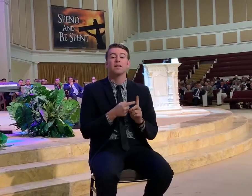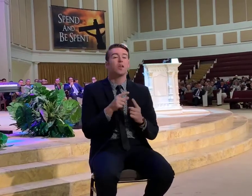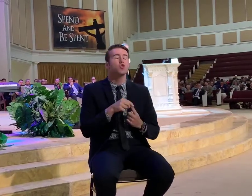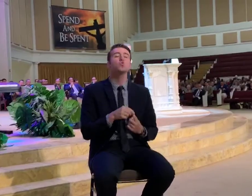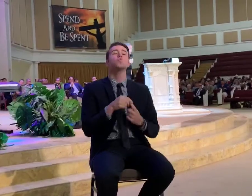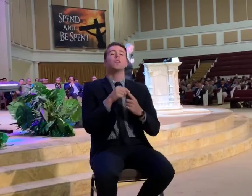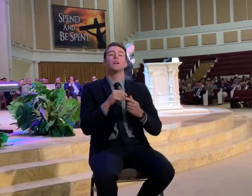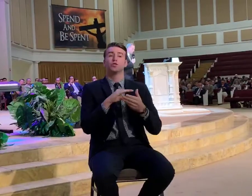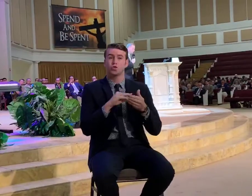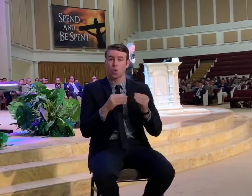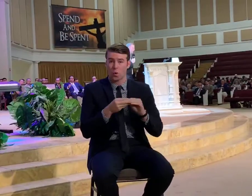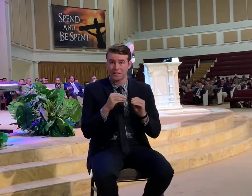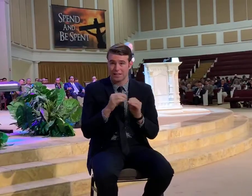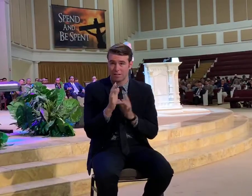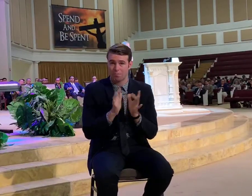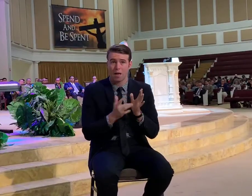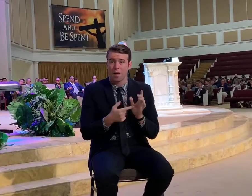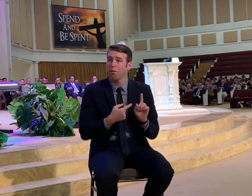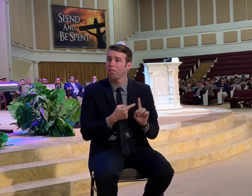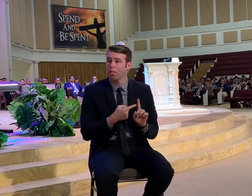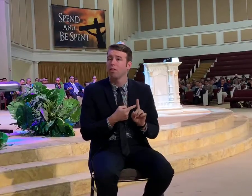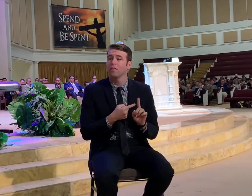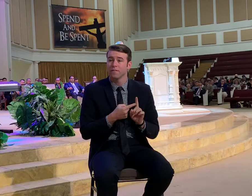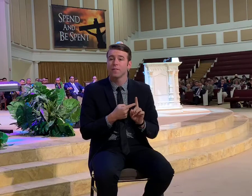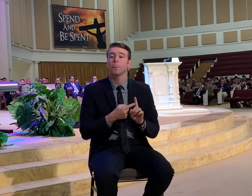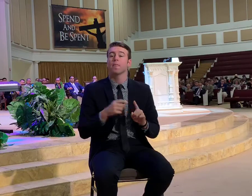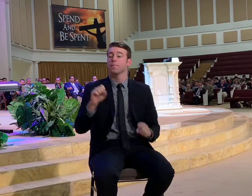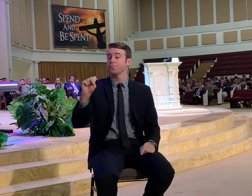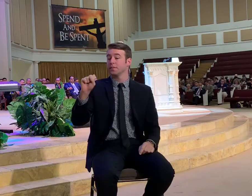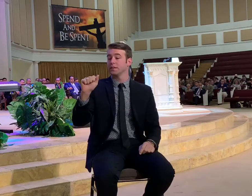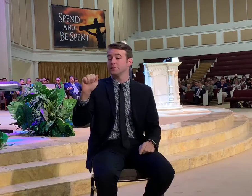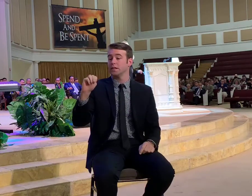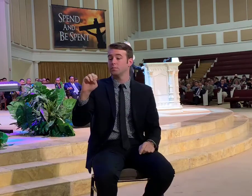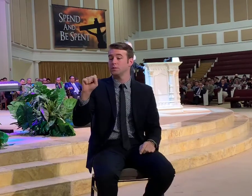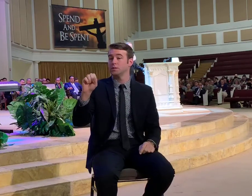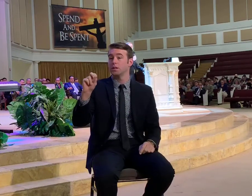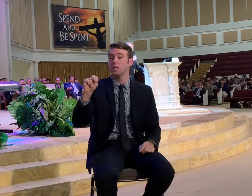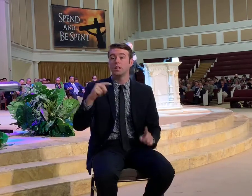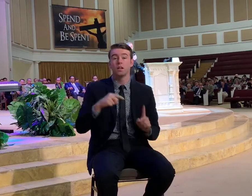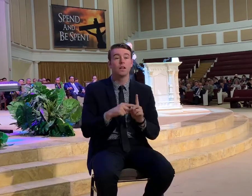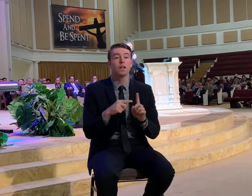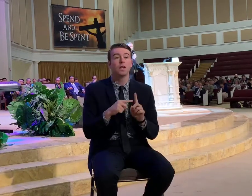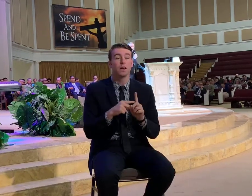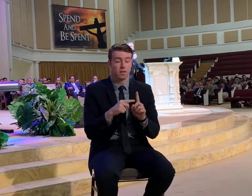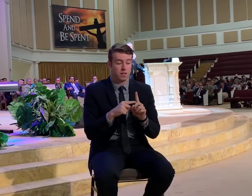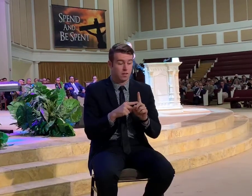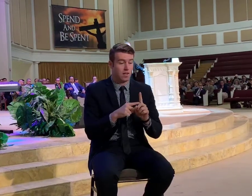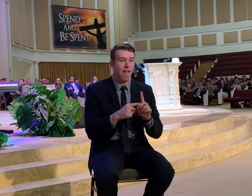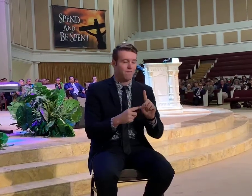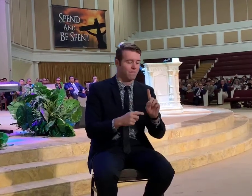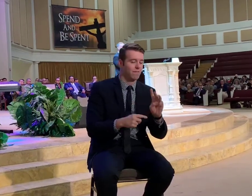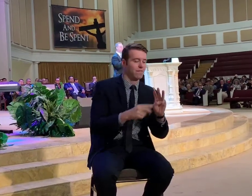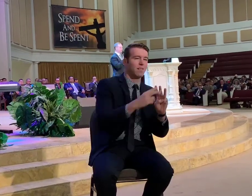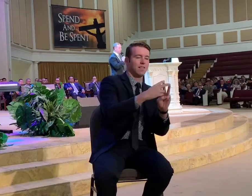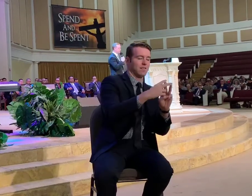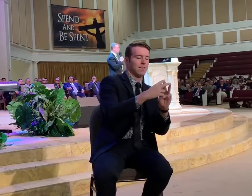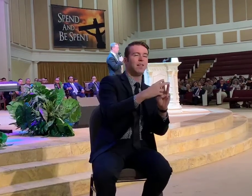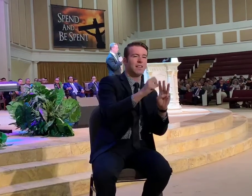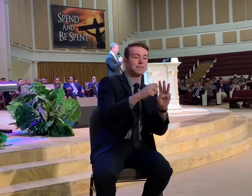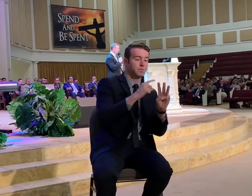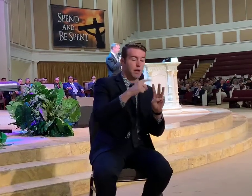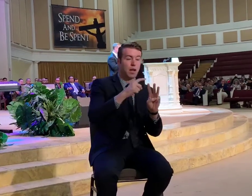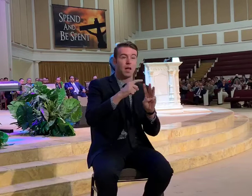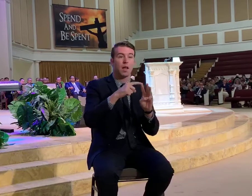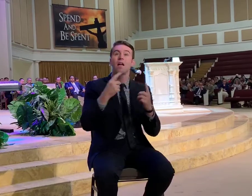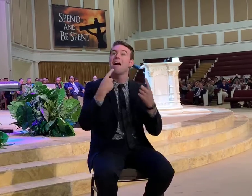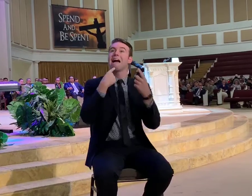unique stories in the Bible. Samson was one of three men in the Bible who had their births